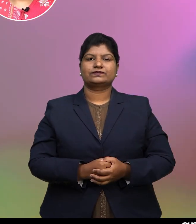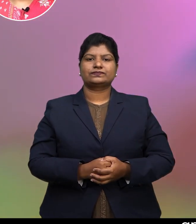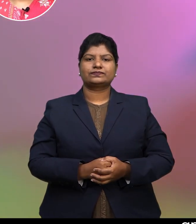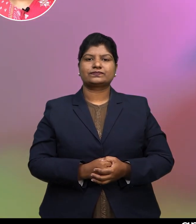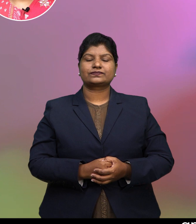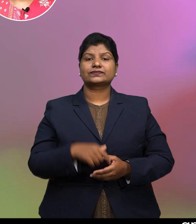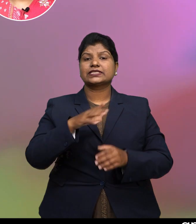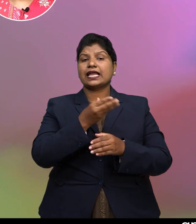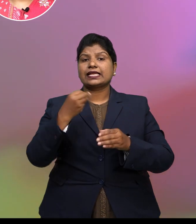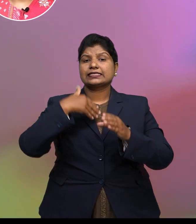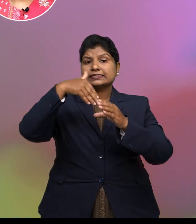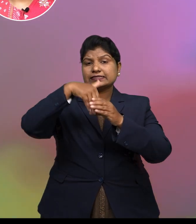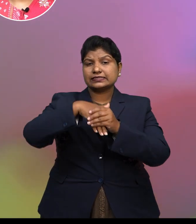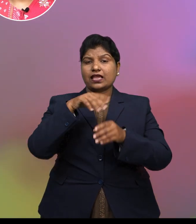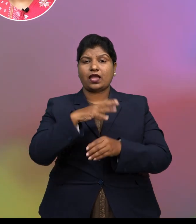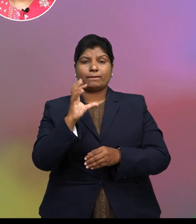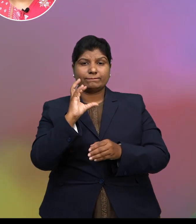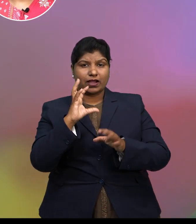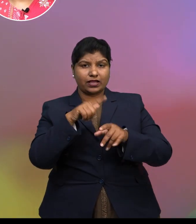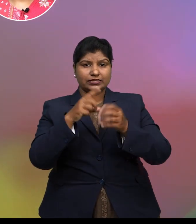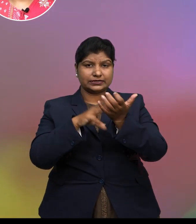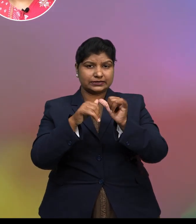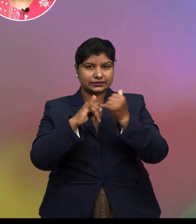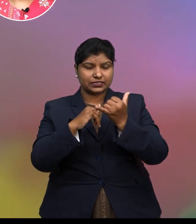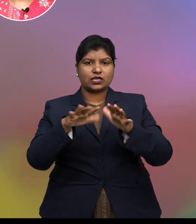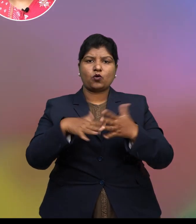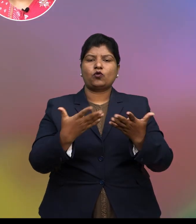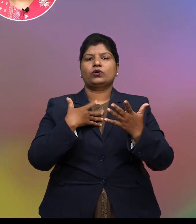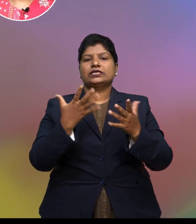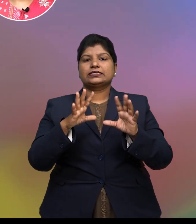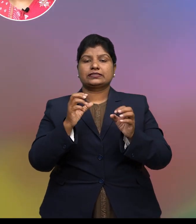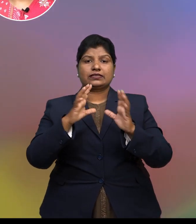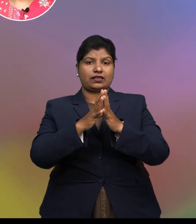and an inner mass of larger cells.